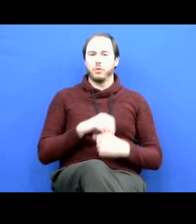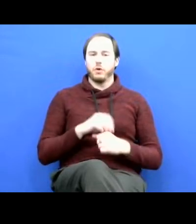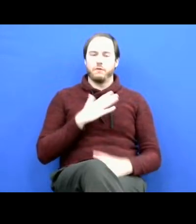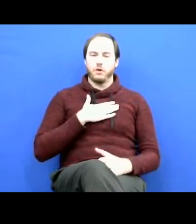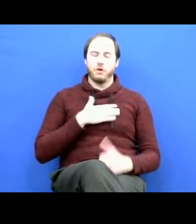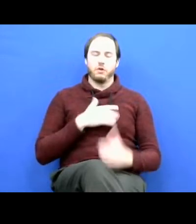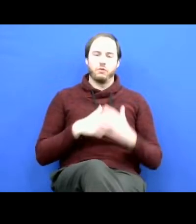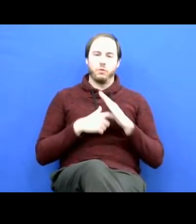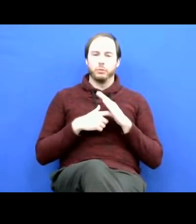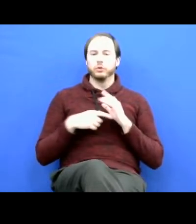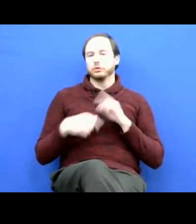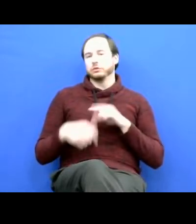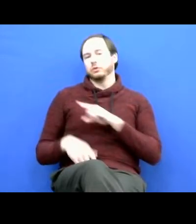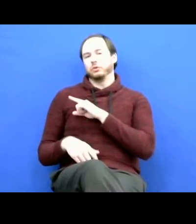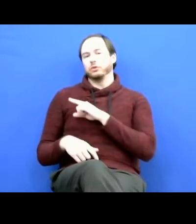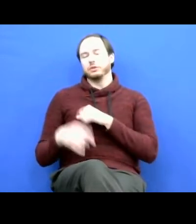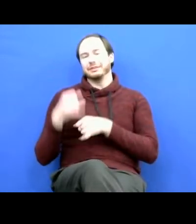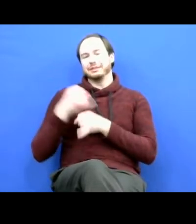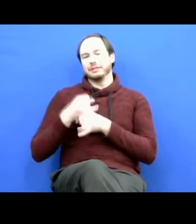that's done at site planning.